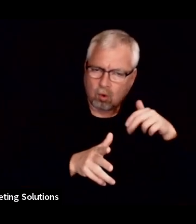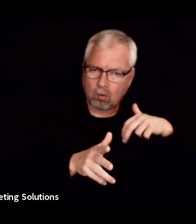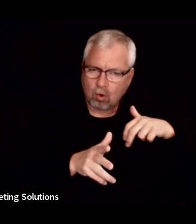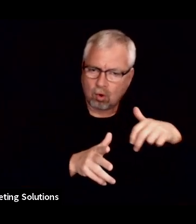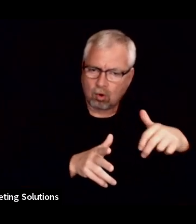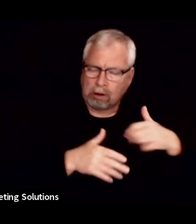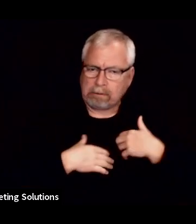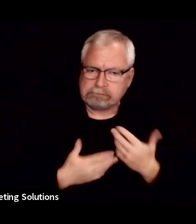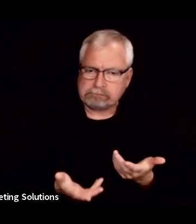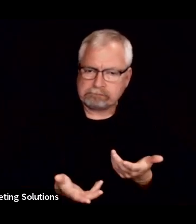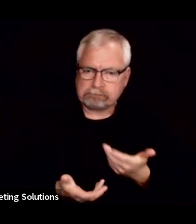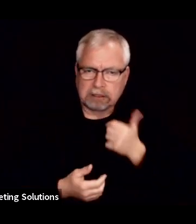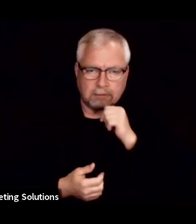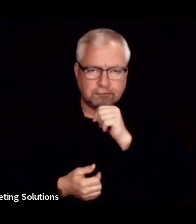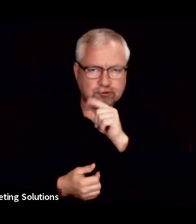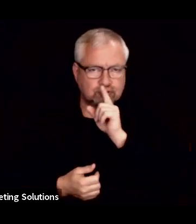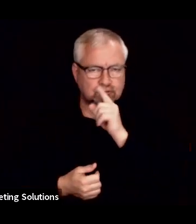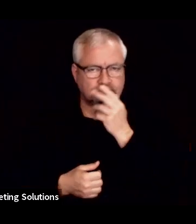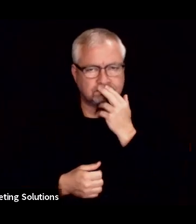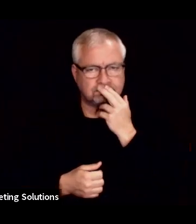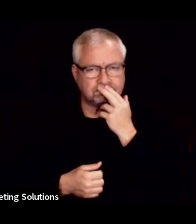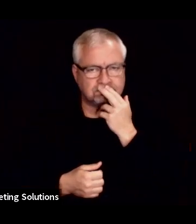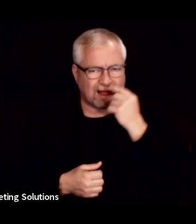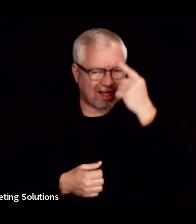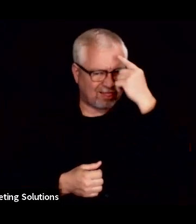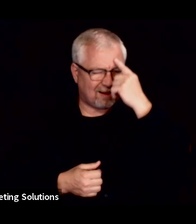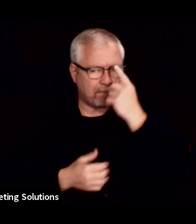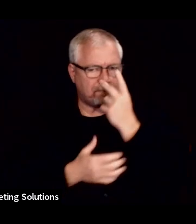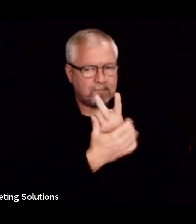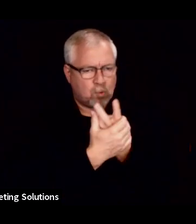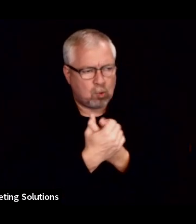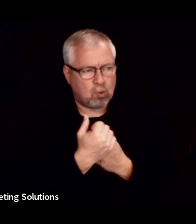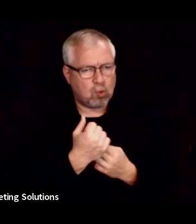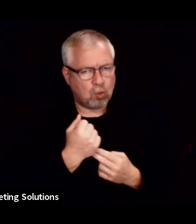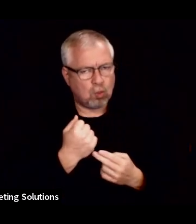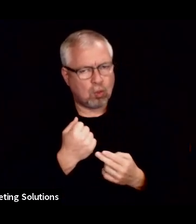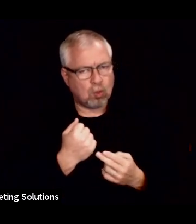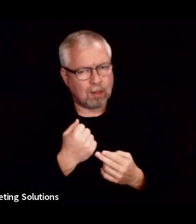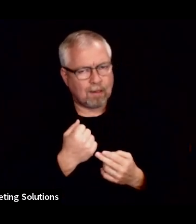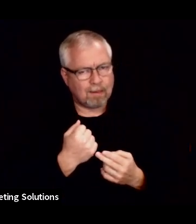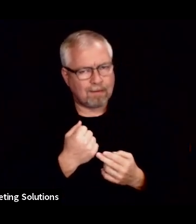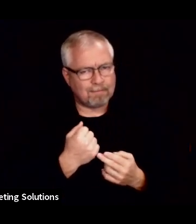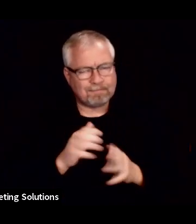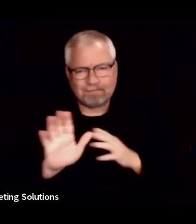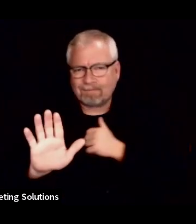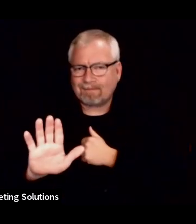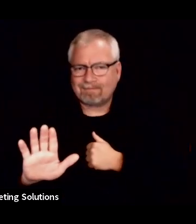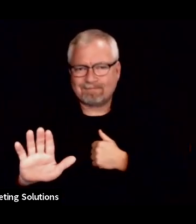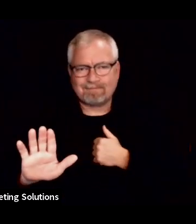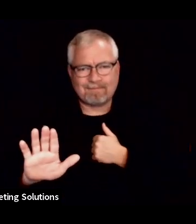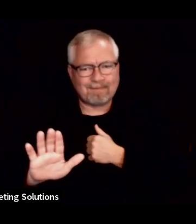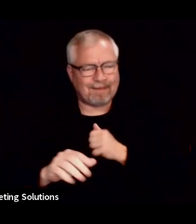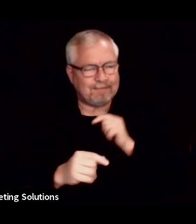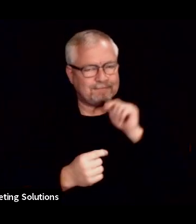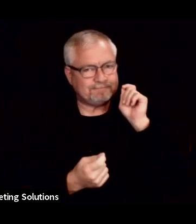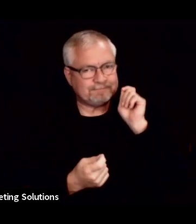just drive-through, but apologize. I don't have that detail. Perhaps we can even chase that down and answer